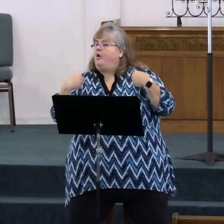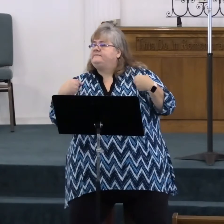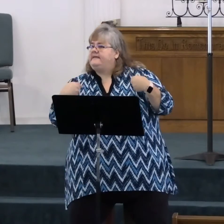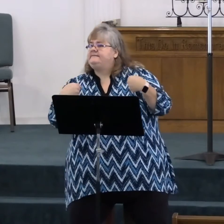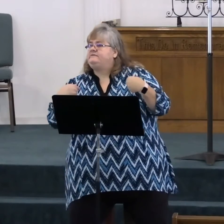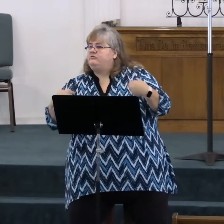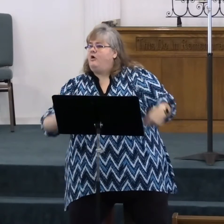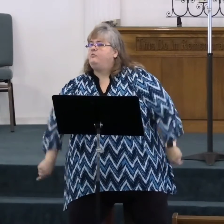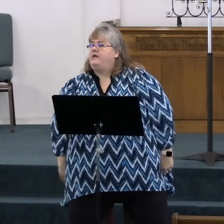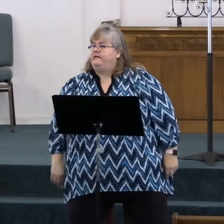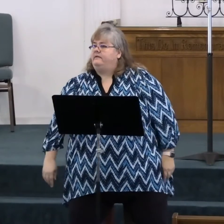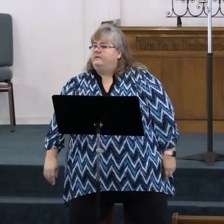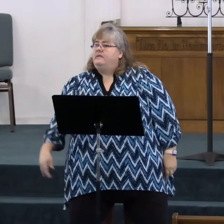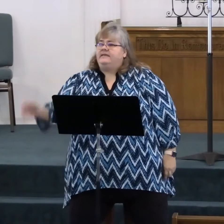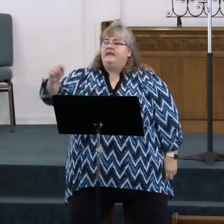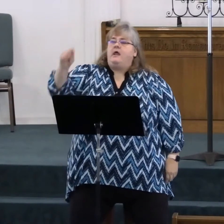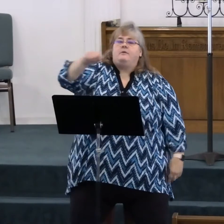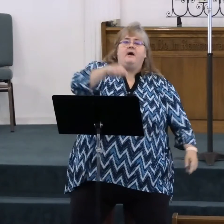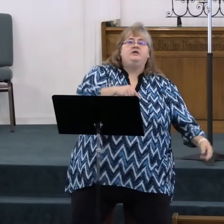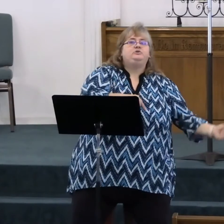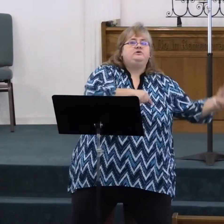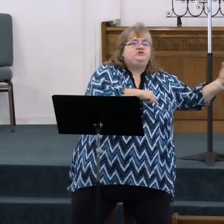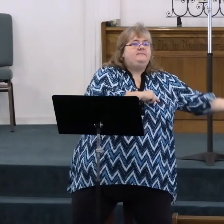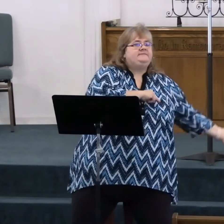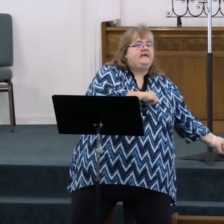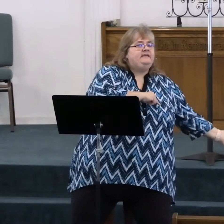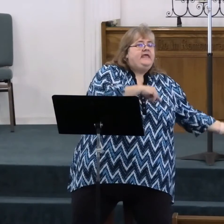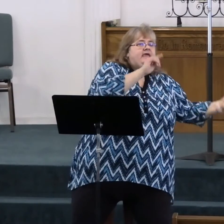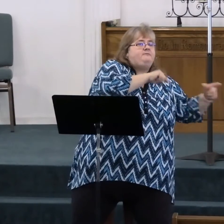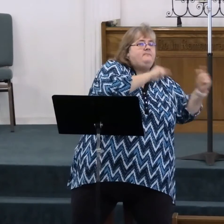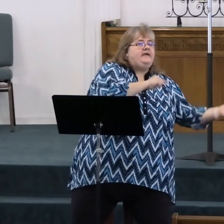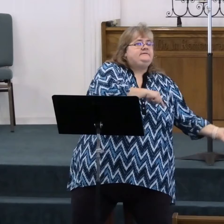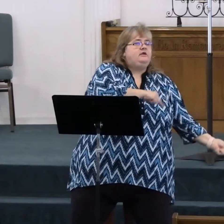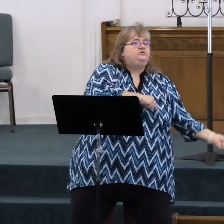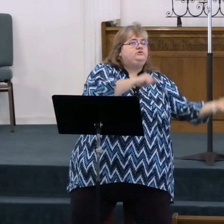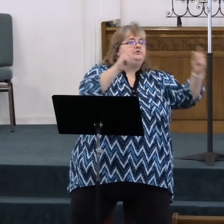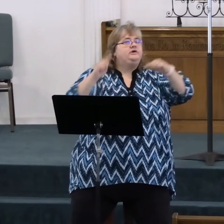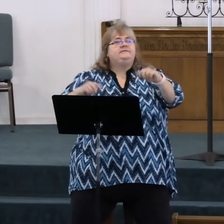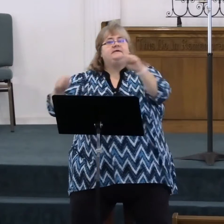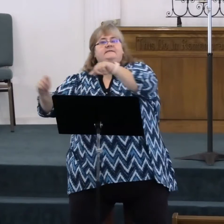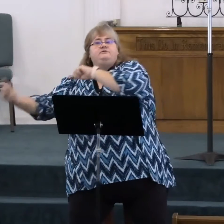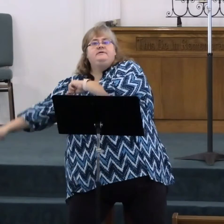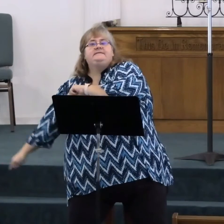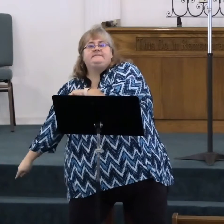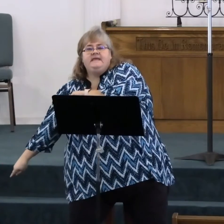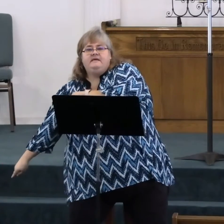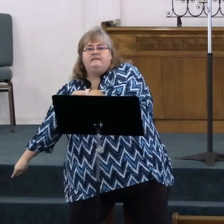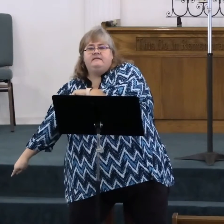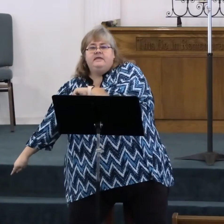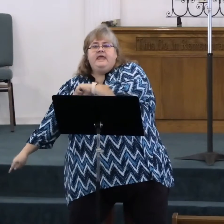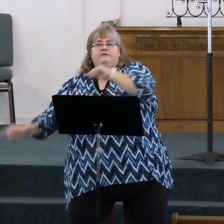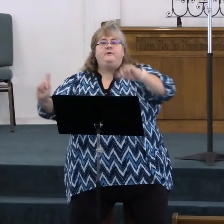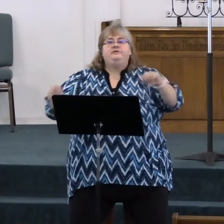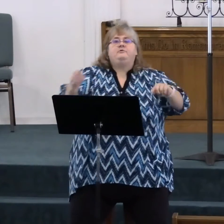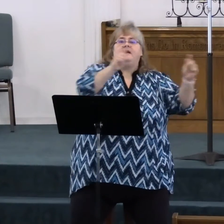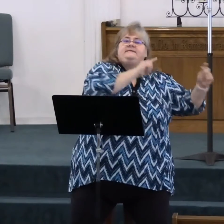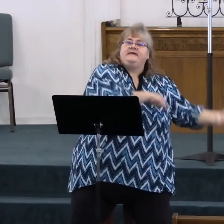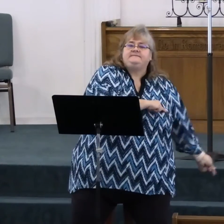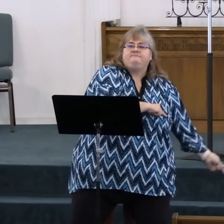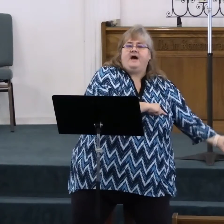hurts us in the long run. Can I remind you what James said? If a man to know to do good and does not do it, is sin. If we do not testify,